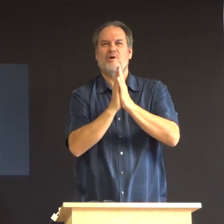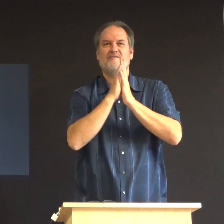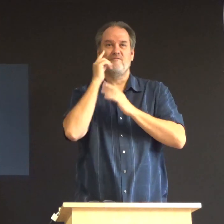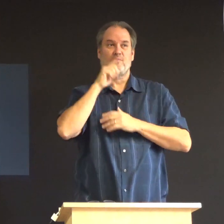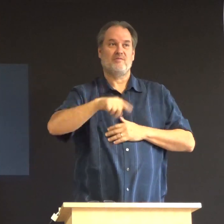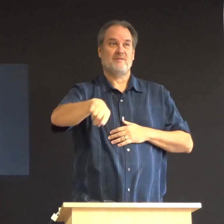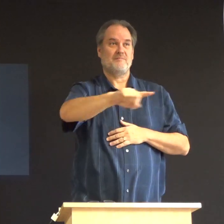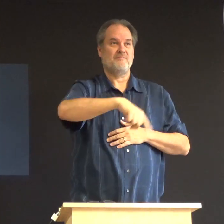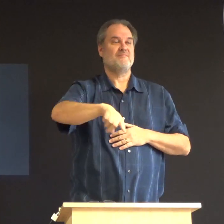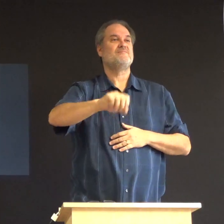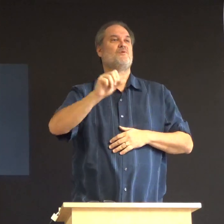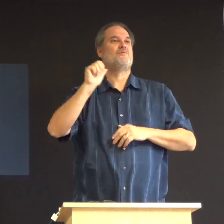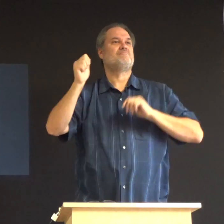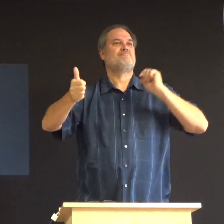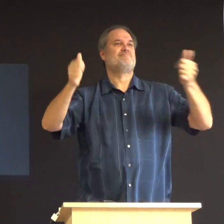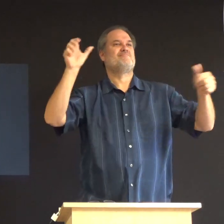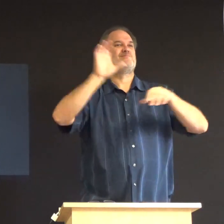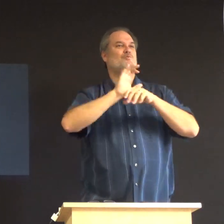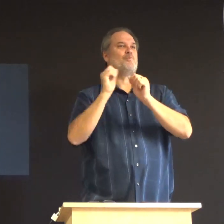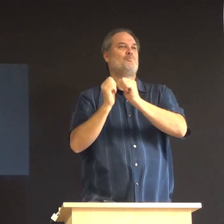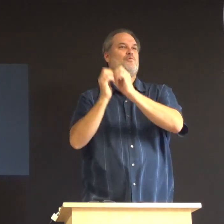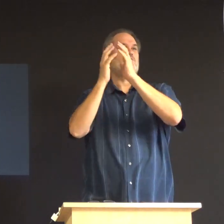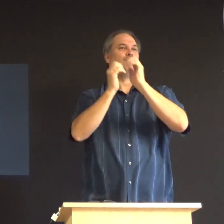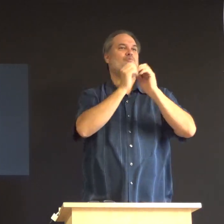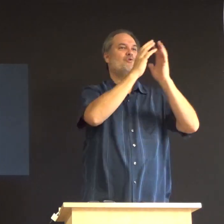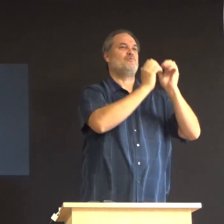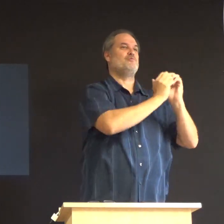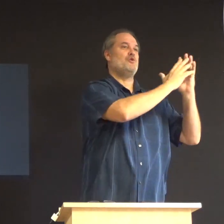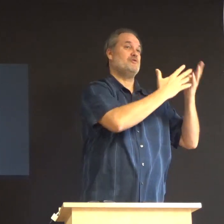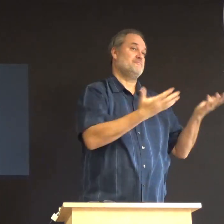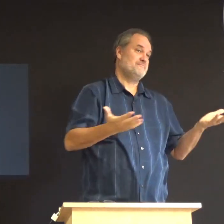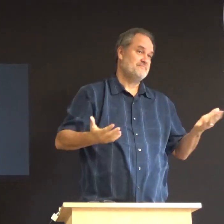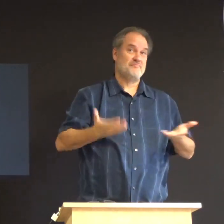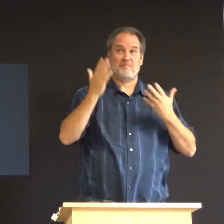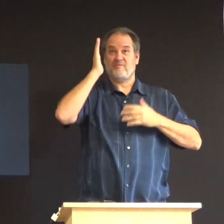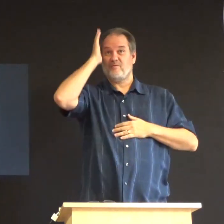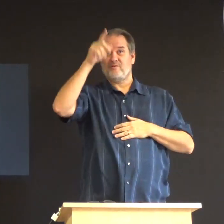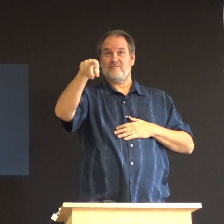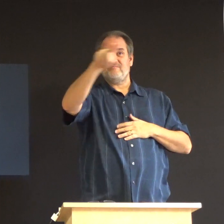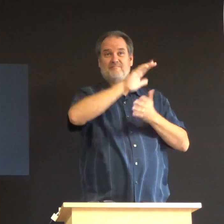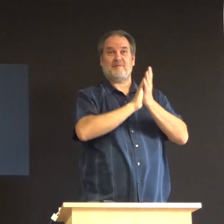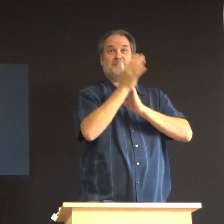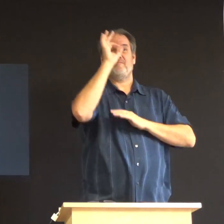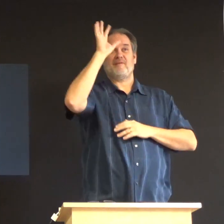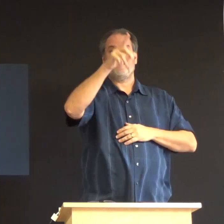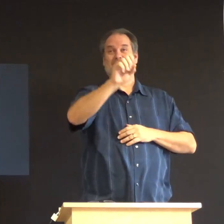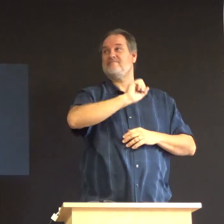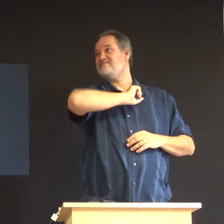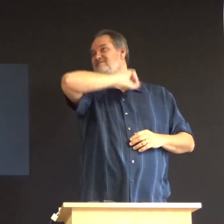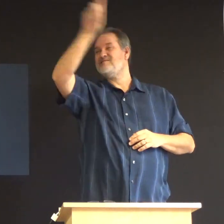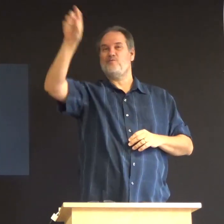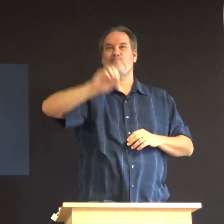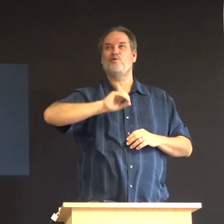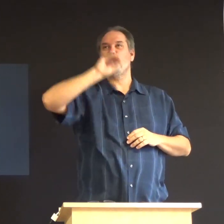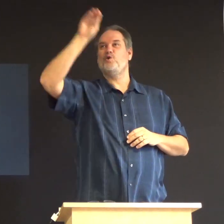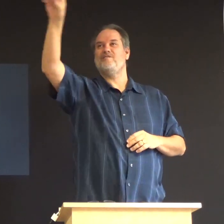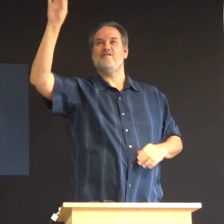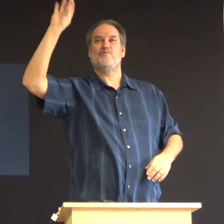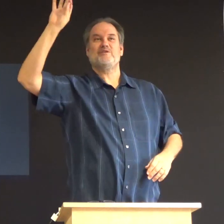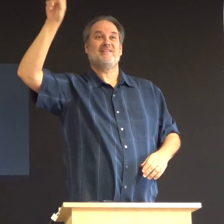our brothers and sisters on Zoom. That they set up their own churches where they live. Maybe someday you guys will become